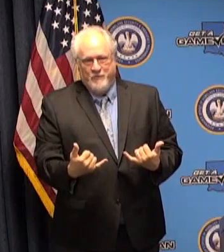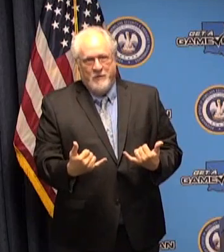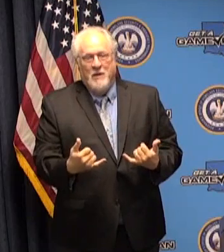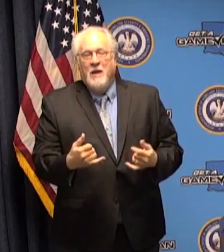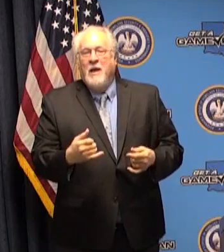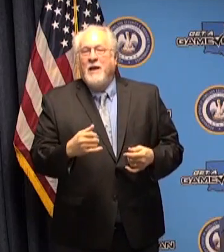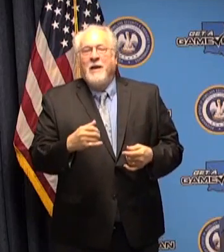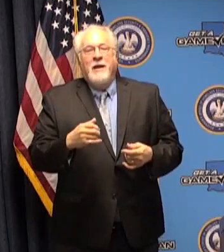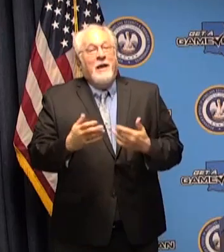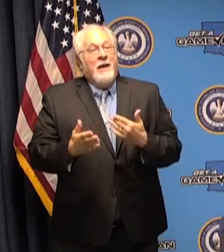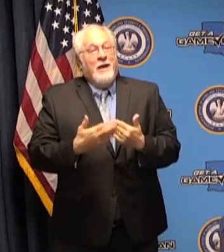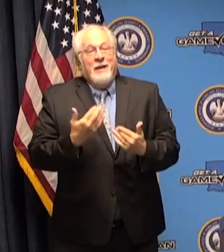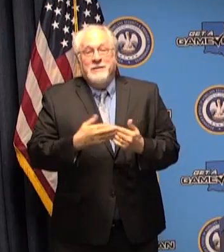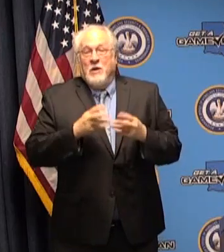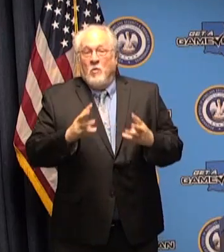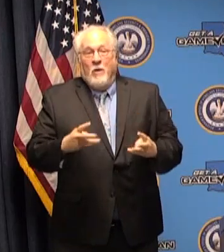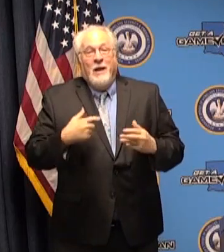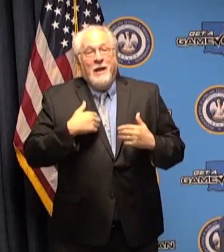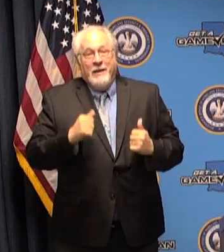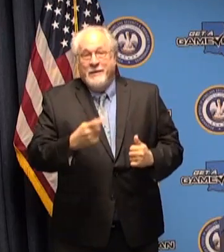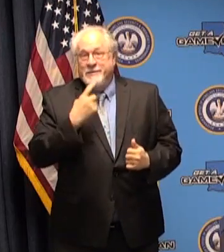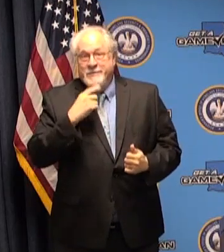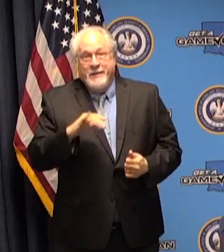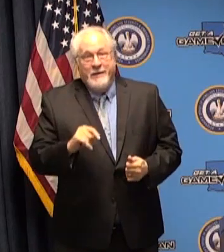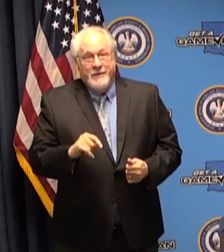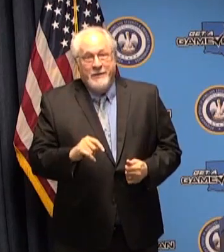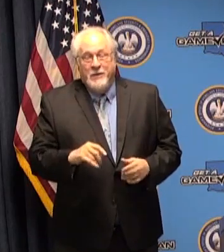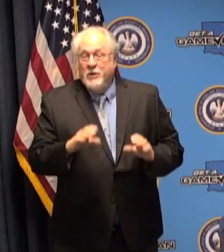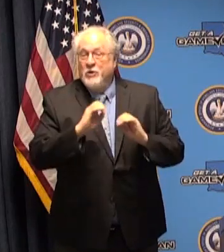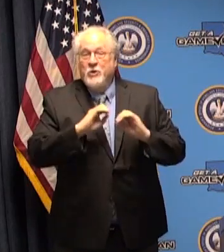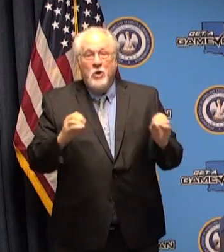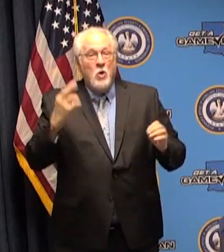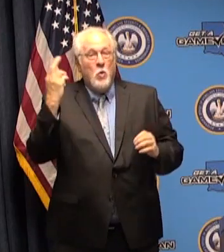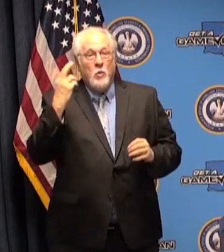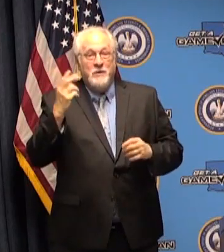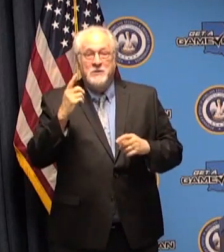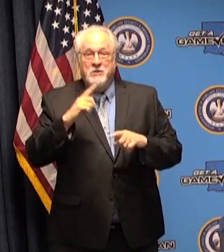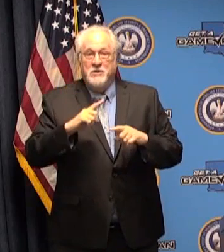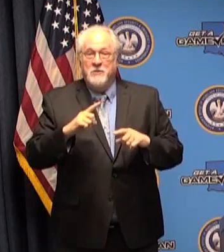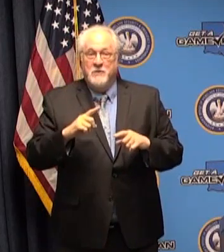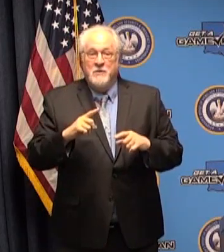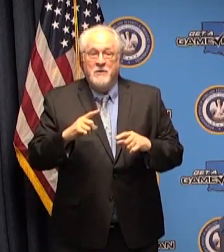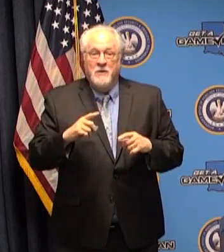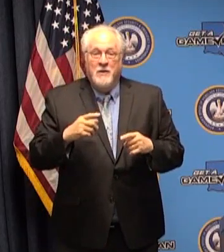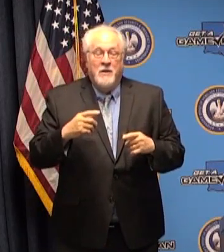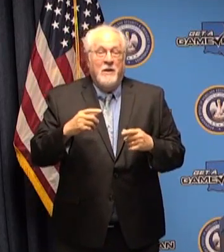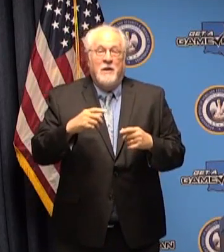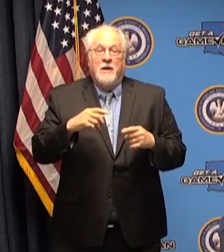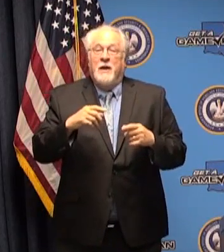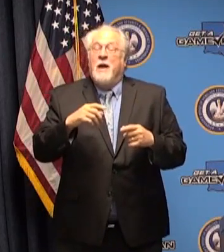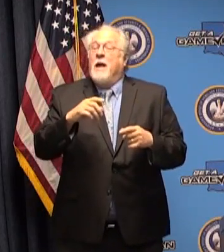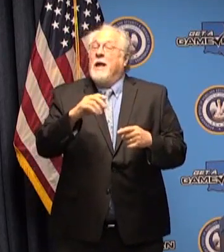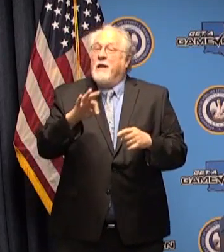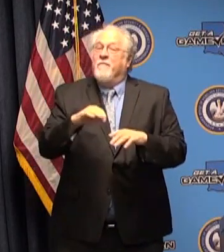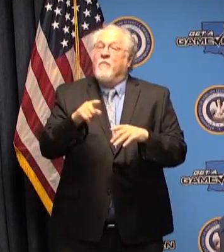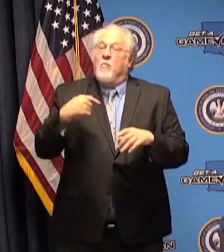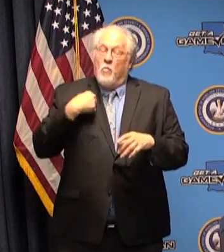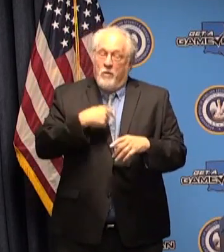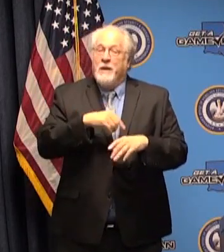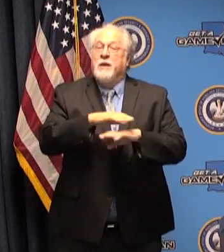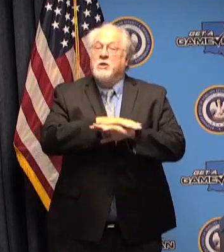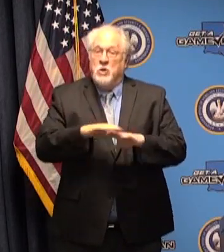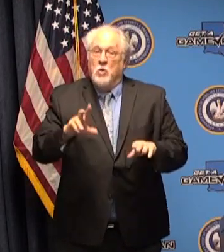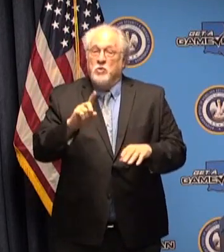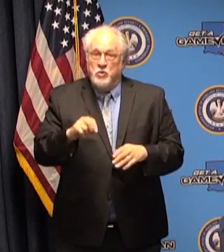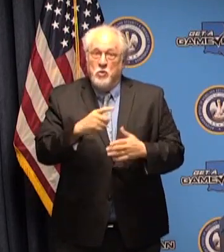And I guess that's just the easiest way I can say it. There is no reason to believe we won't look like Italy unless we